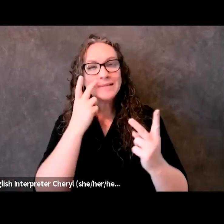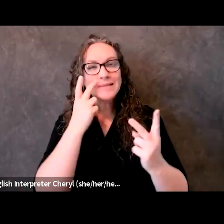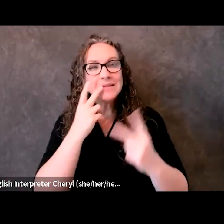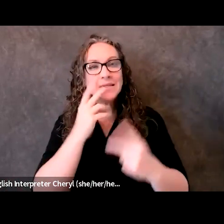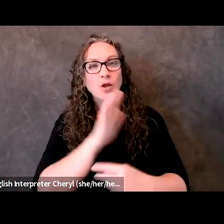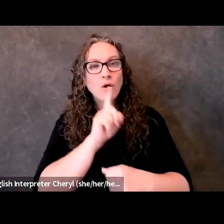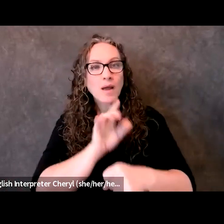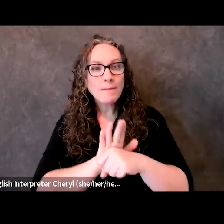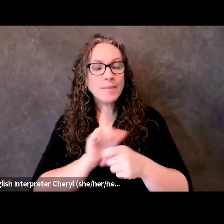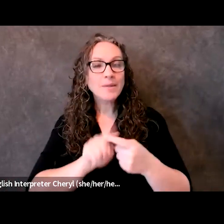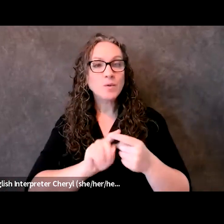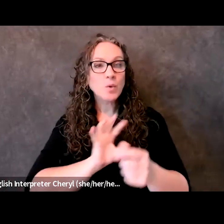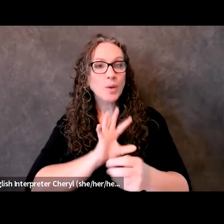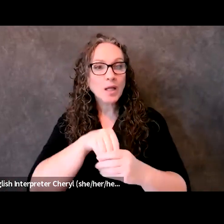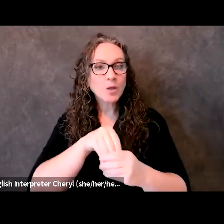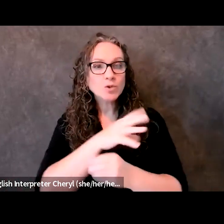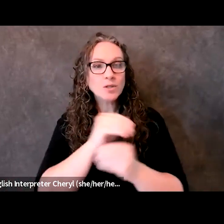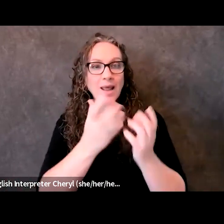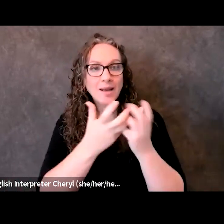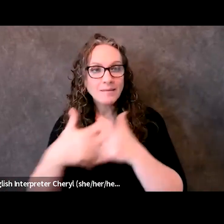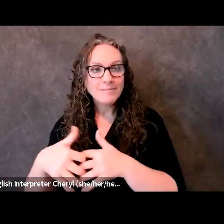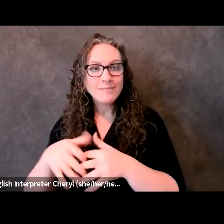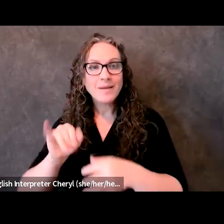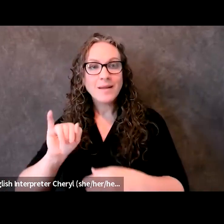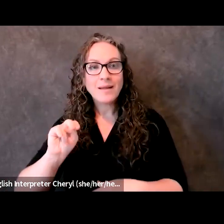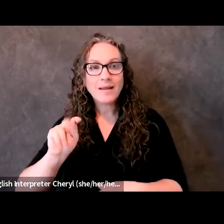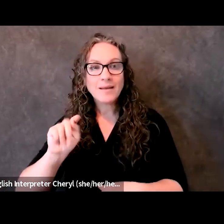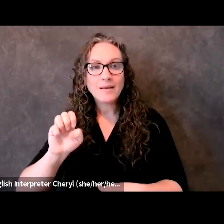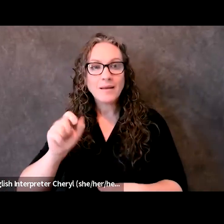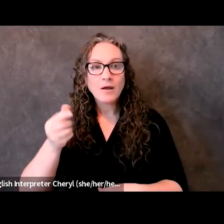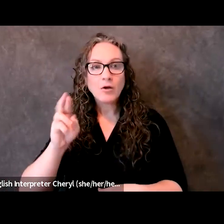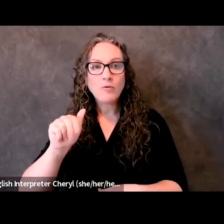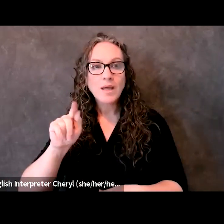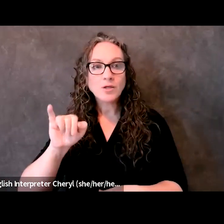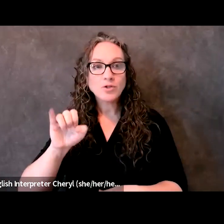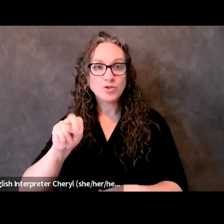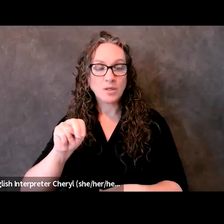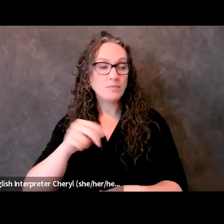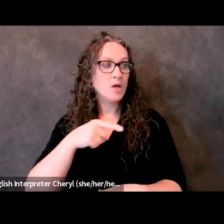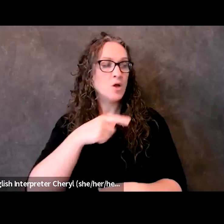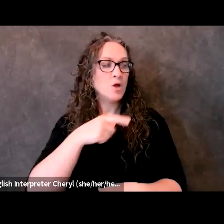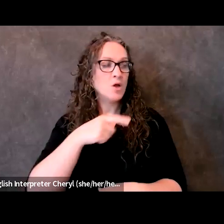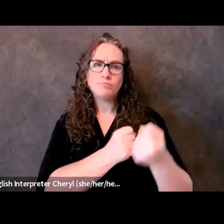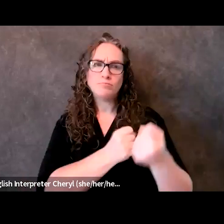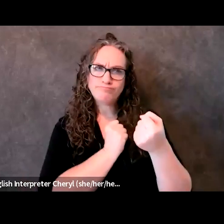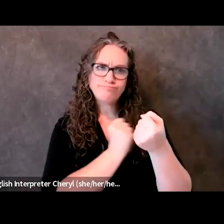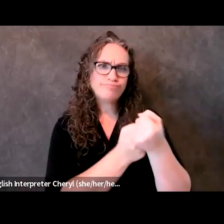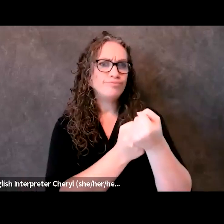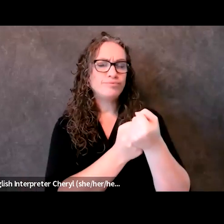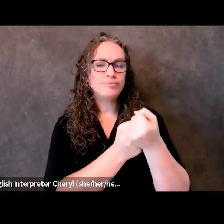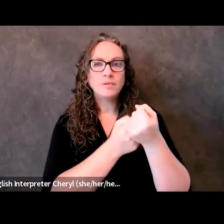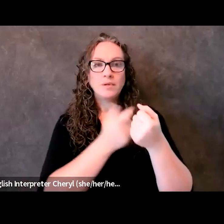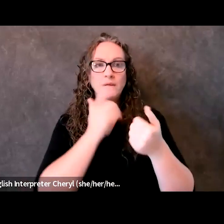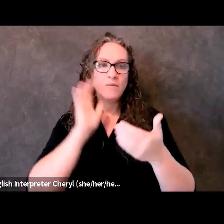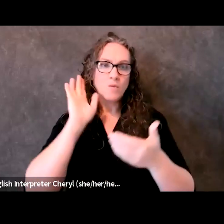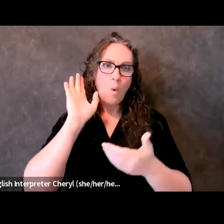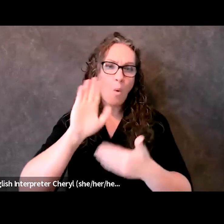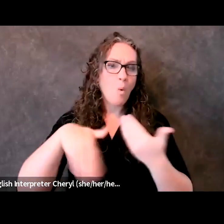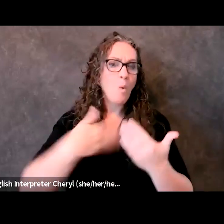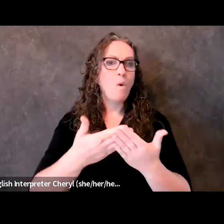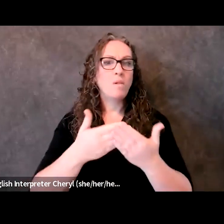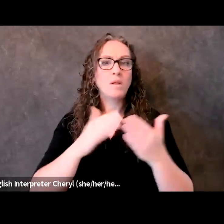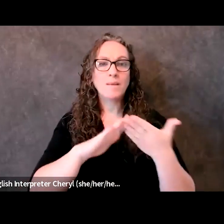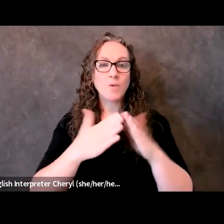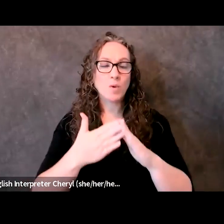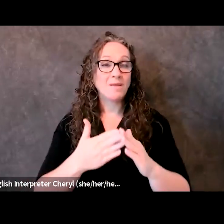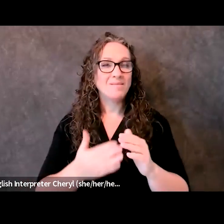and integration, Director Ward's a champion for our whole community. And I could not be more proud to work